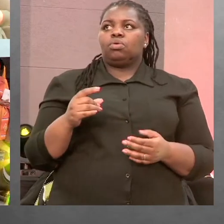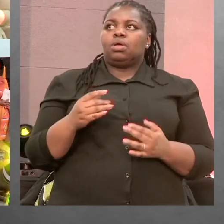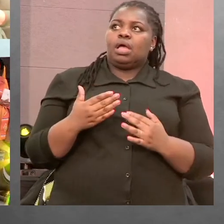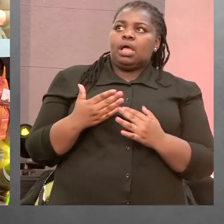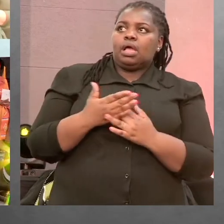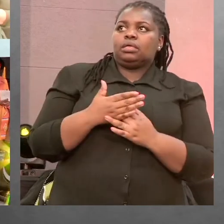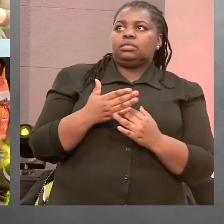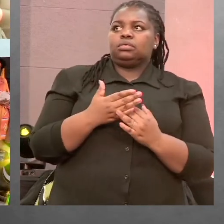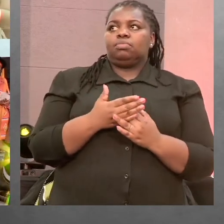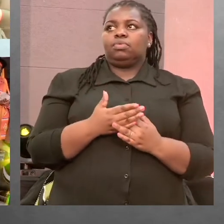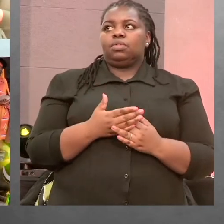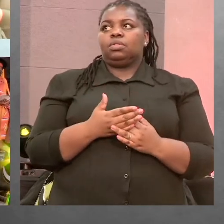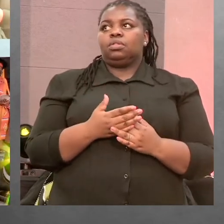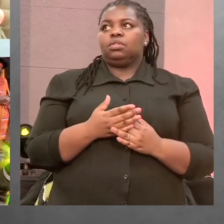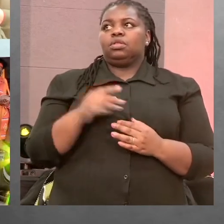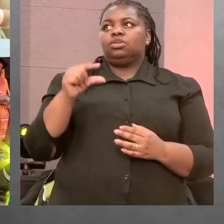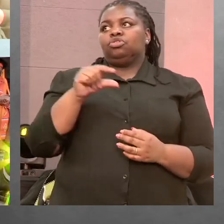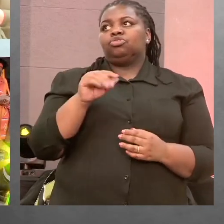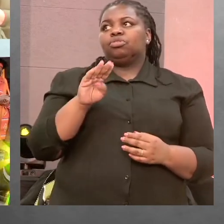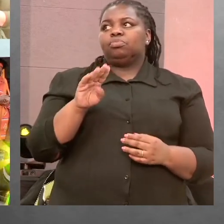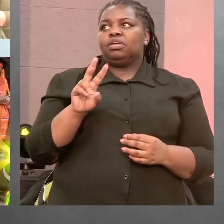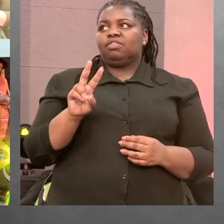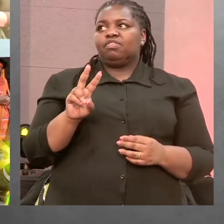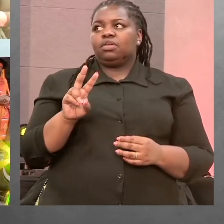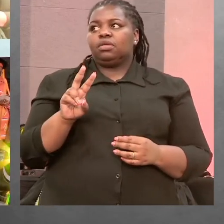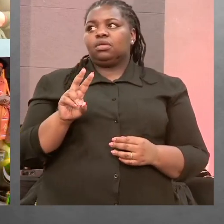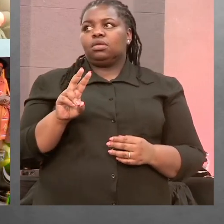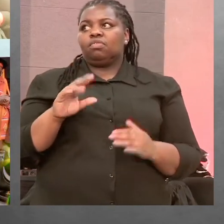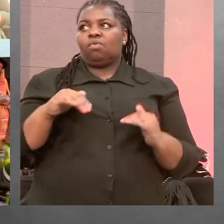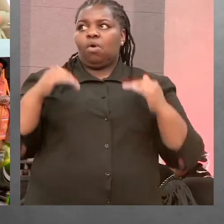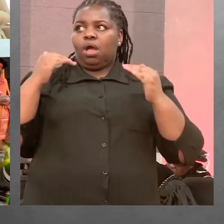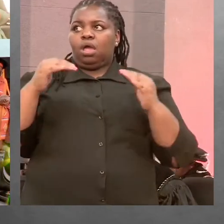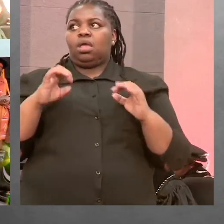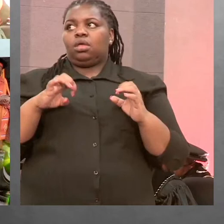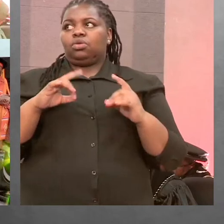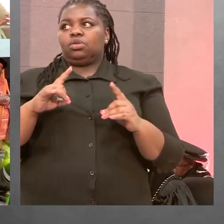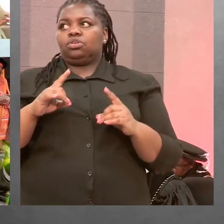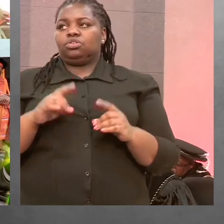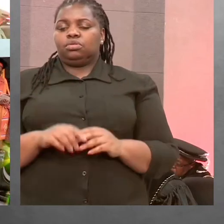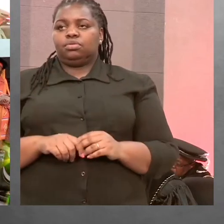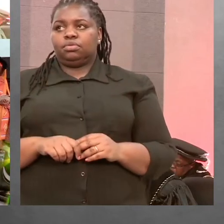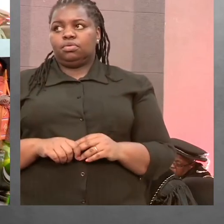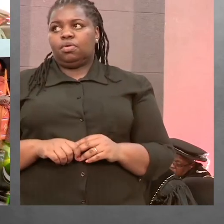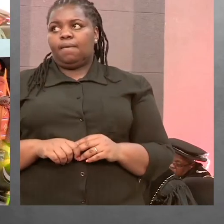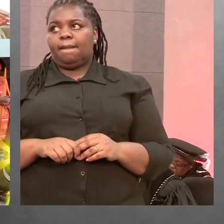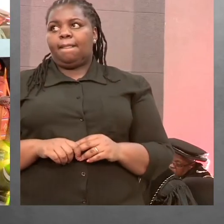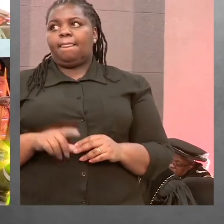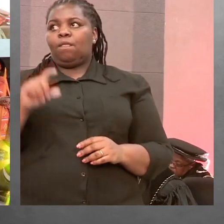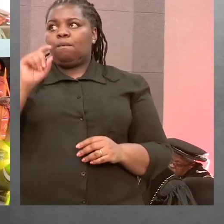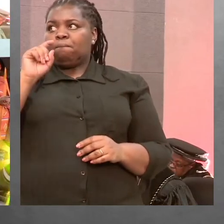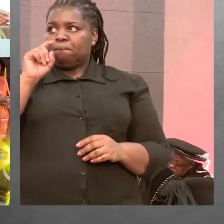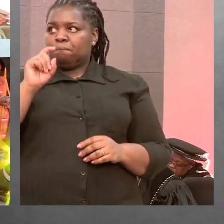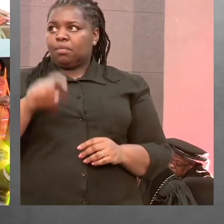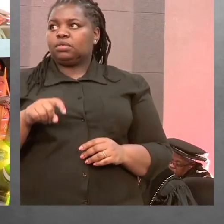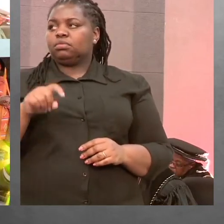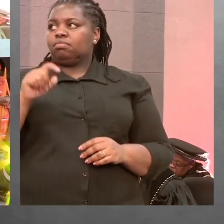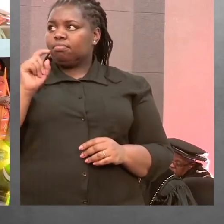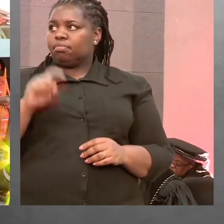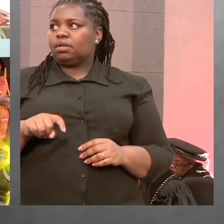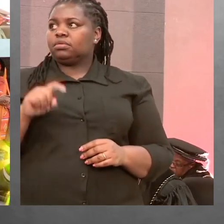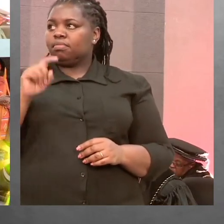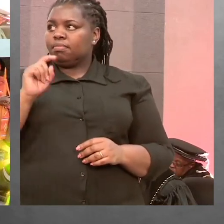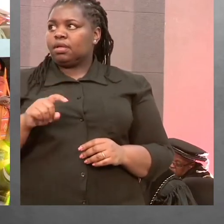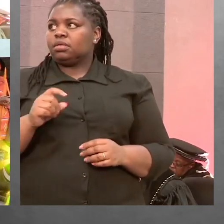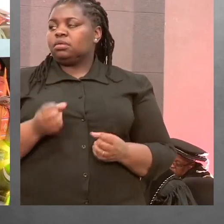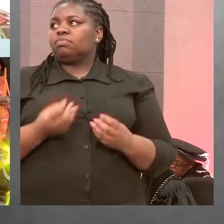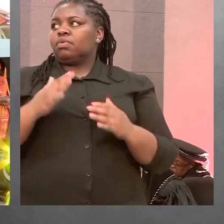exacerbate gender-based violence at our higher education institutions. We must dedicate